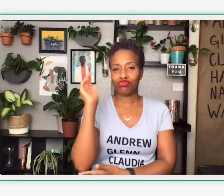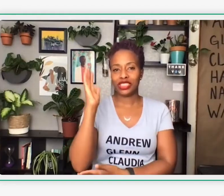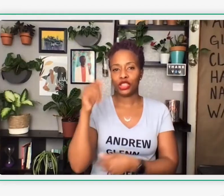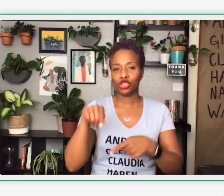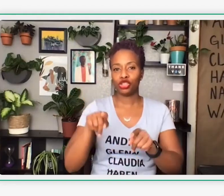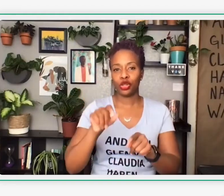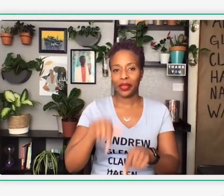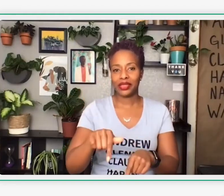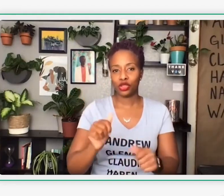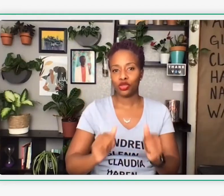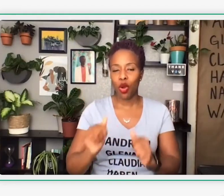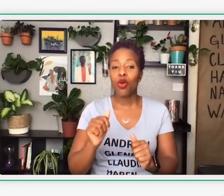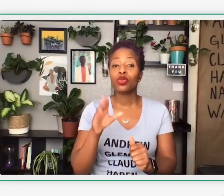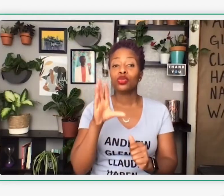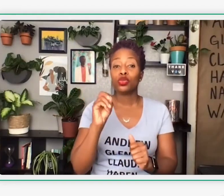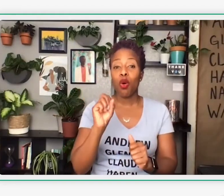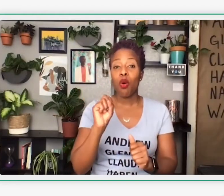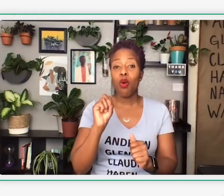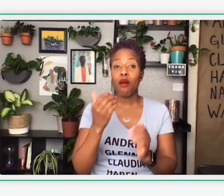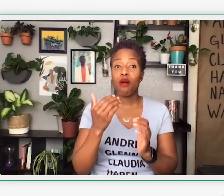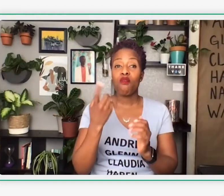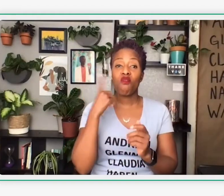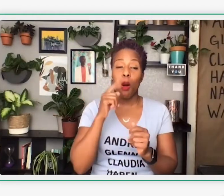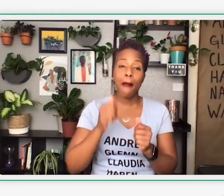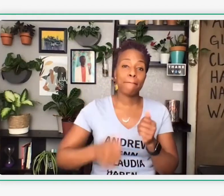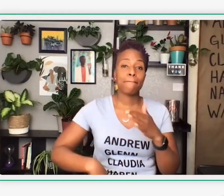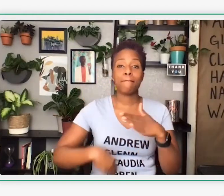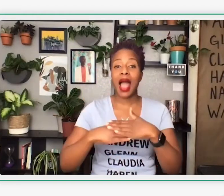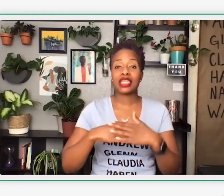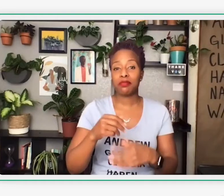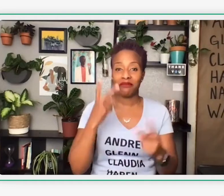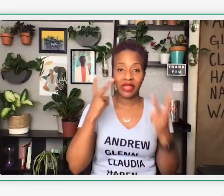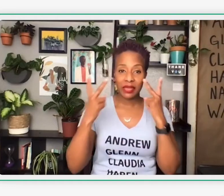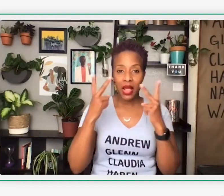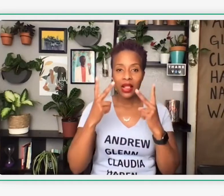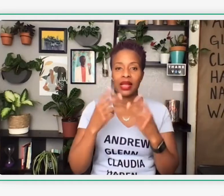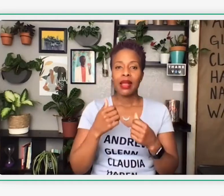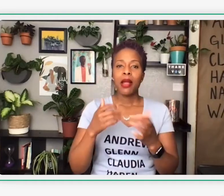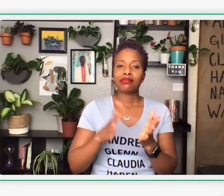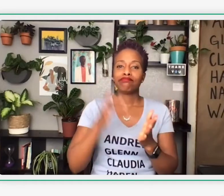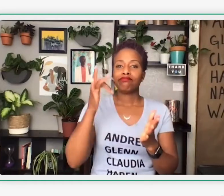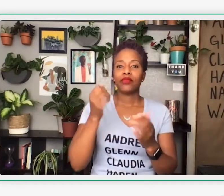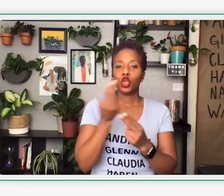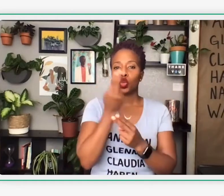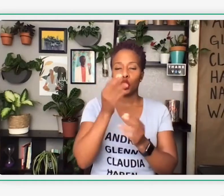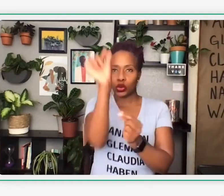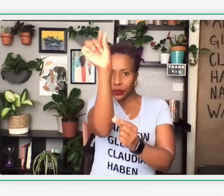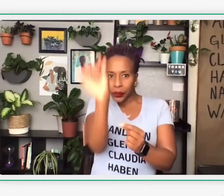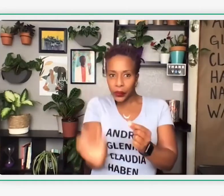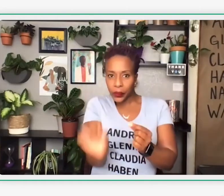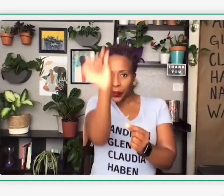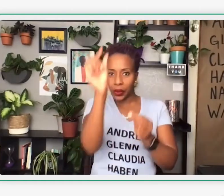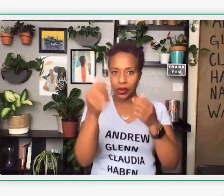And again, we will be having a PowerPoint presentation during this event. For maximum